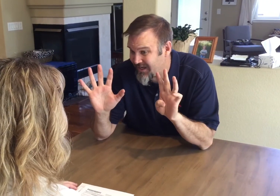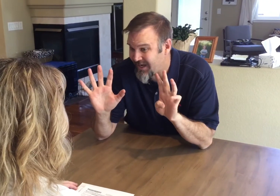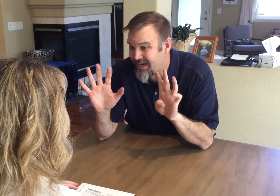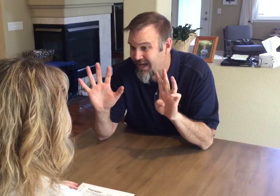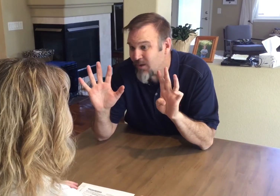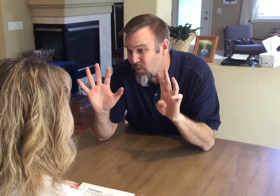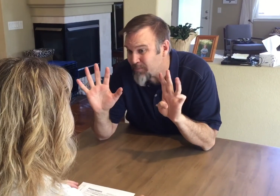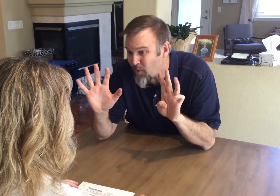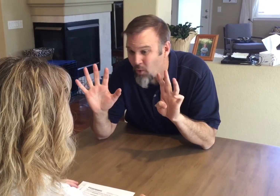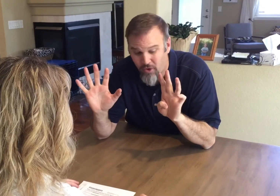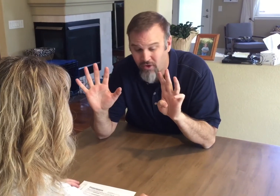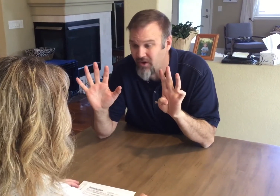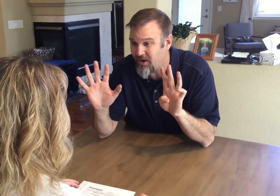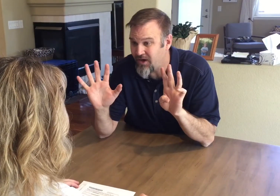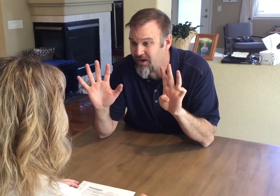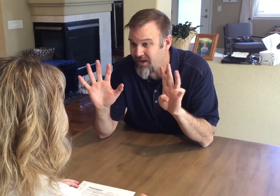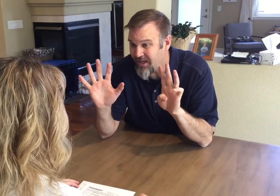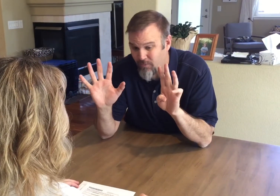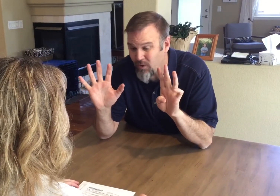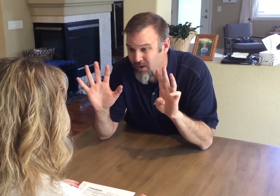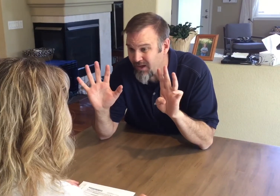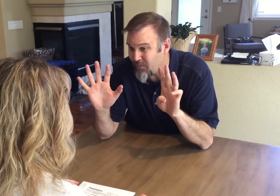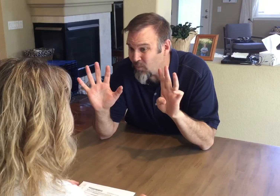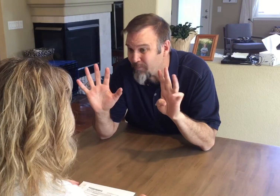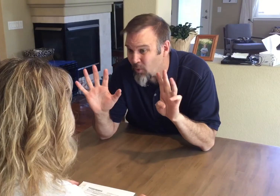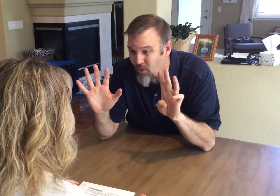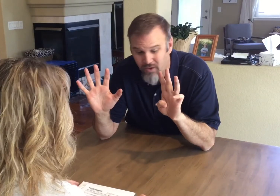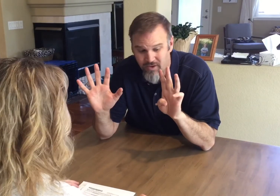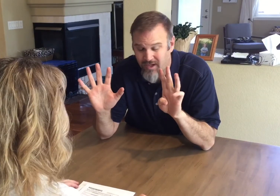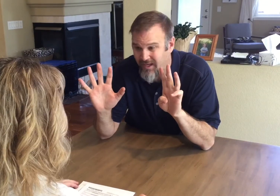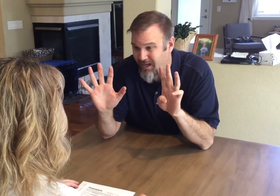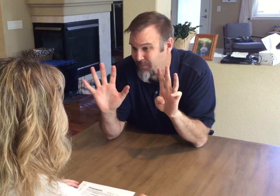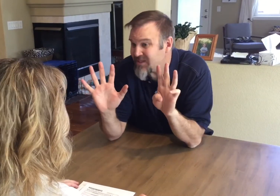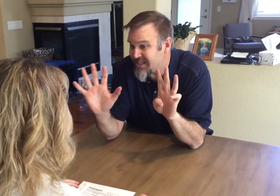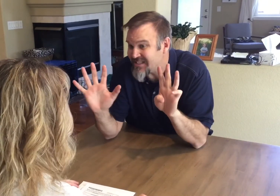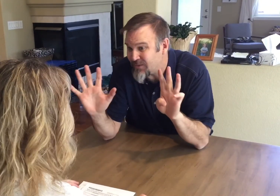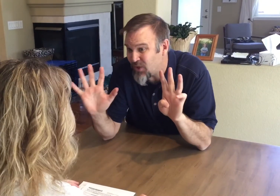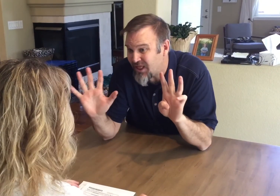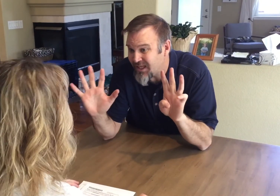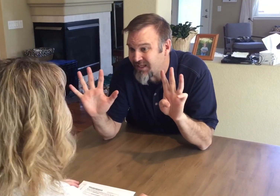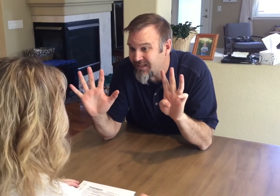1, 2, 3, 4, 5, 6, 7, 8. And one more. And add one more. How many is equal?